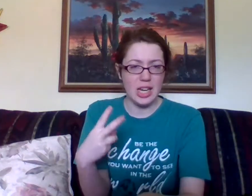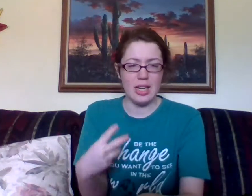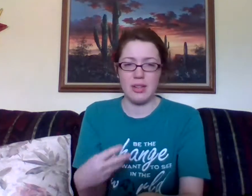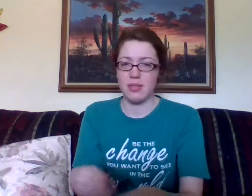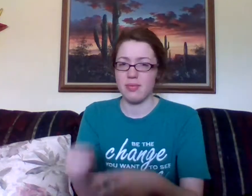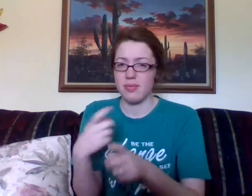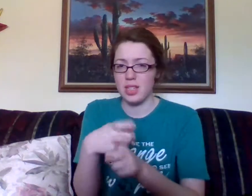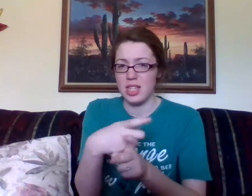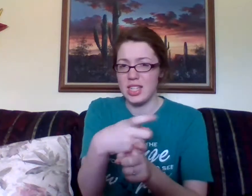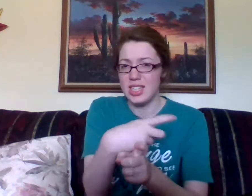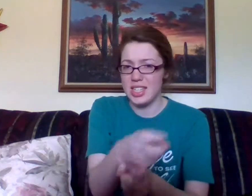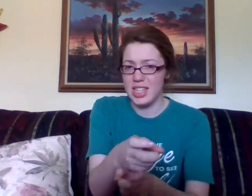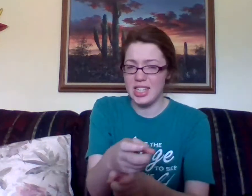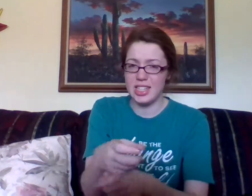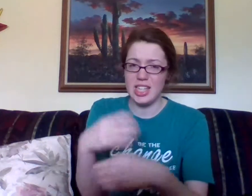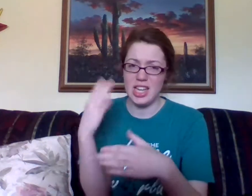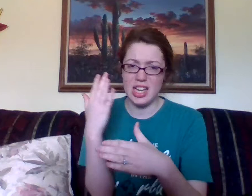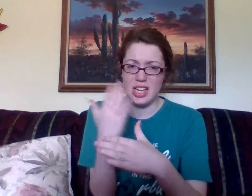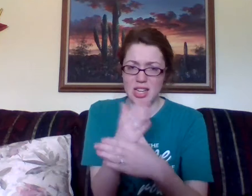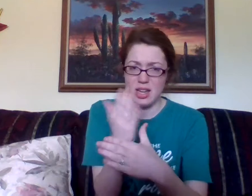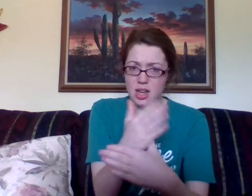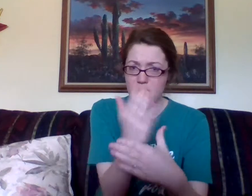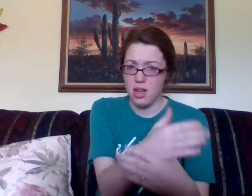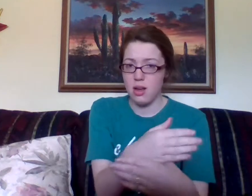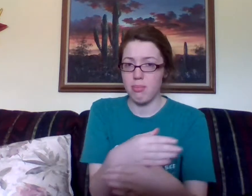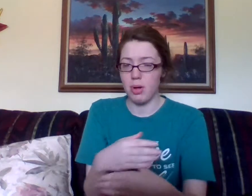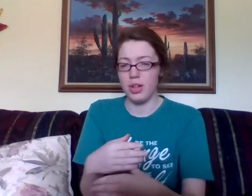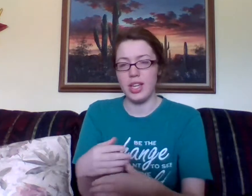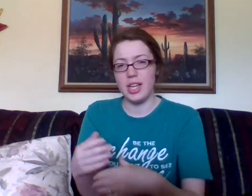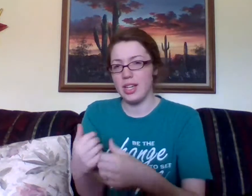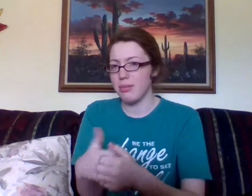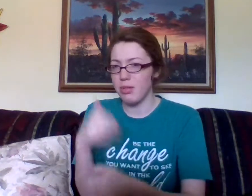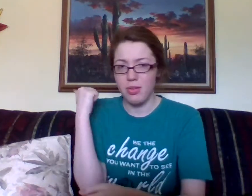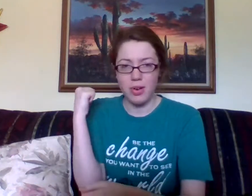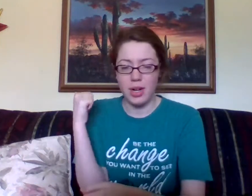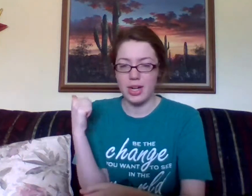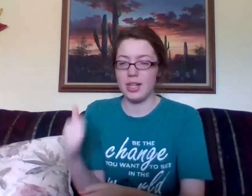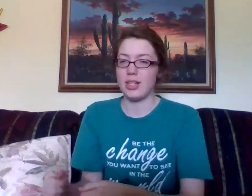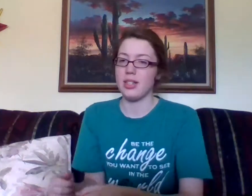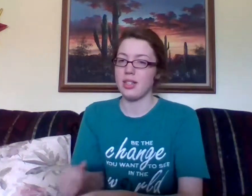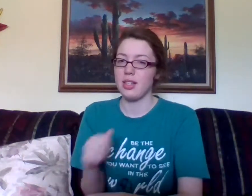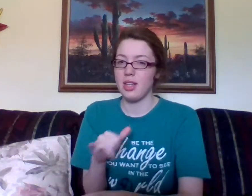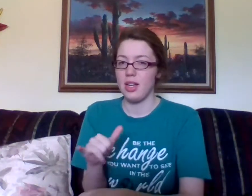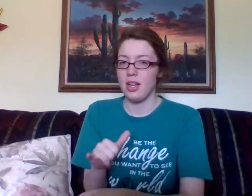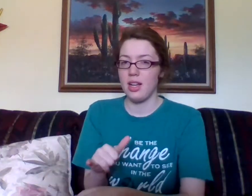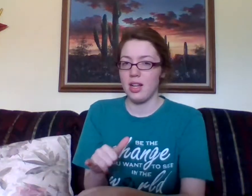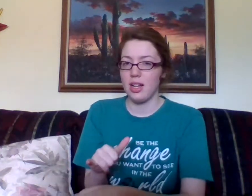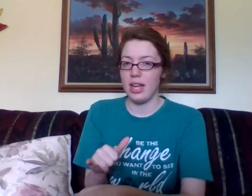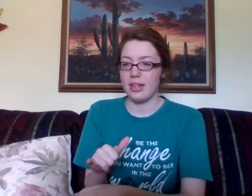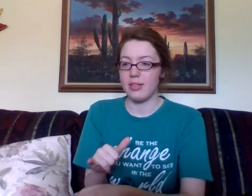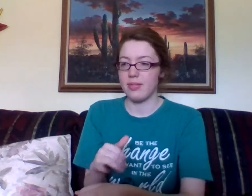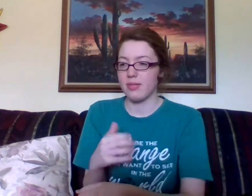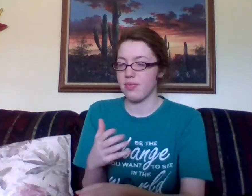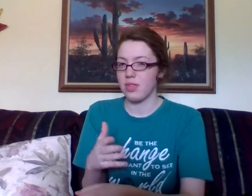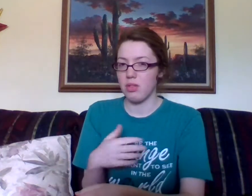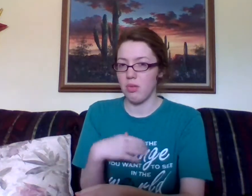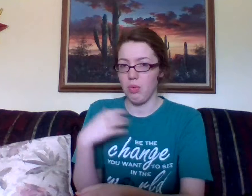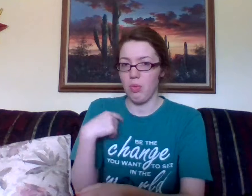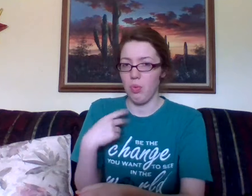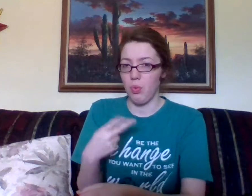seen teasing, bullying before. Like,